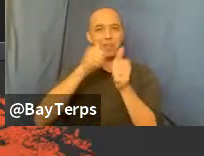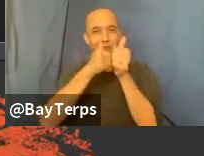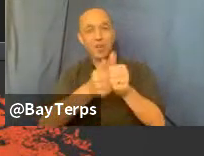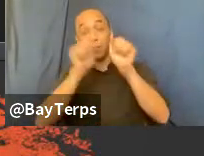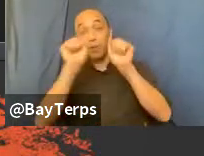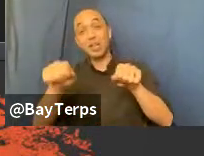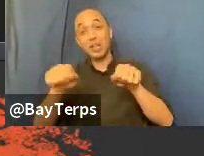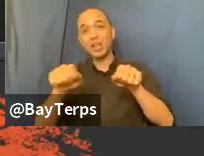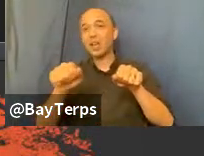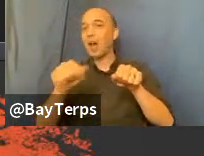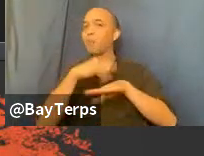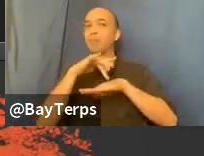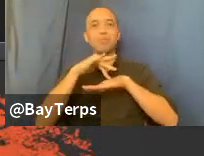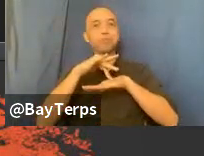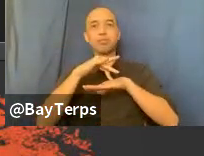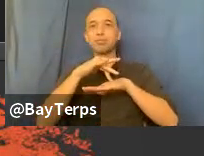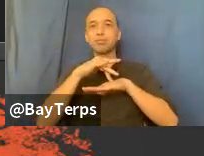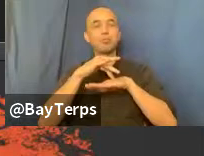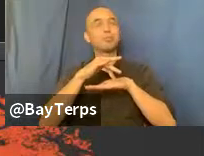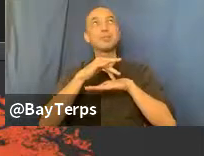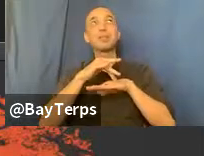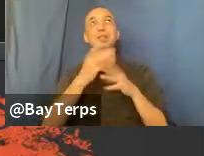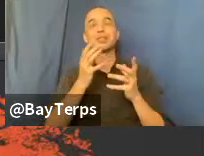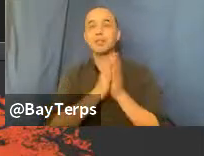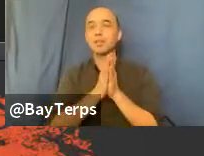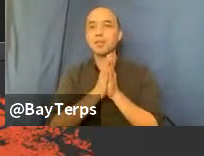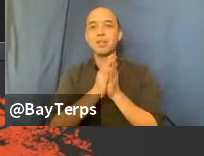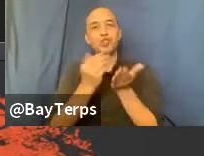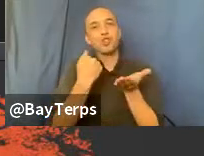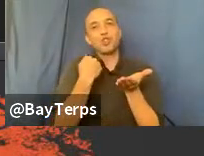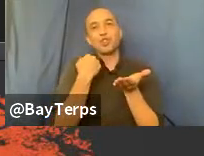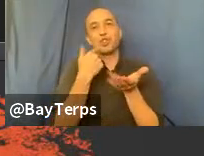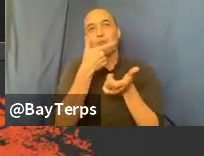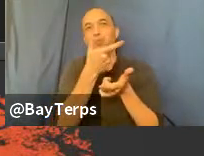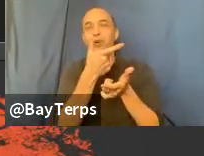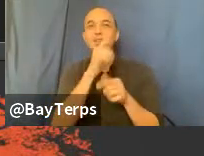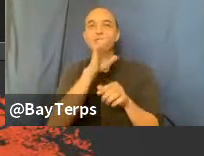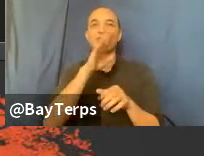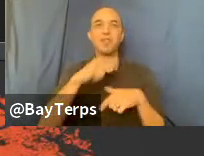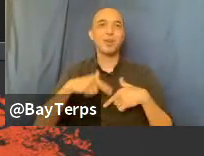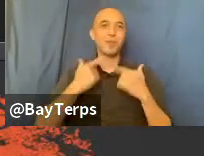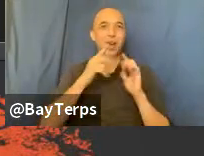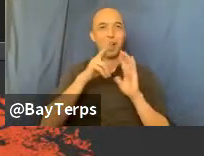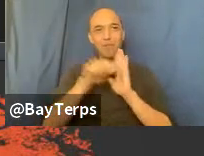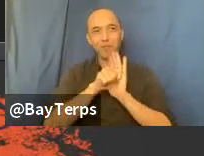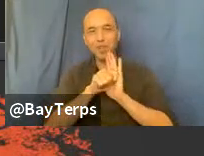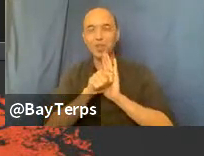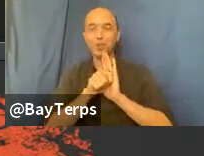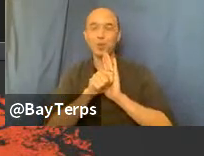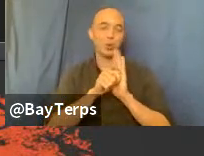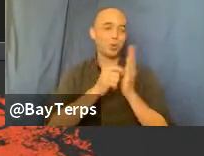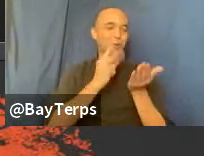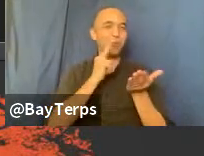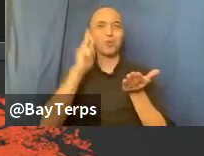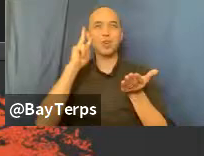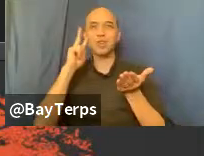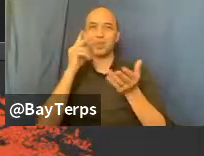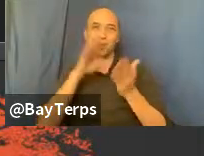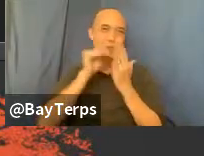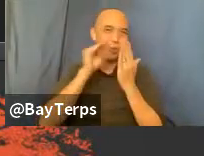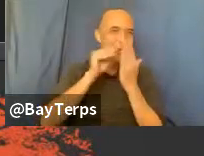obsessed. I just saw them do another live stream a couple of days ago and got to see some more techniques. So